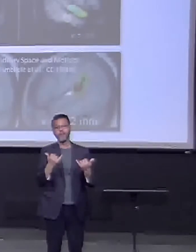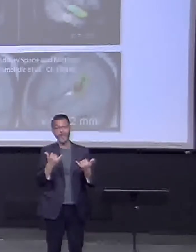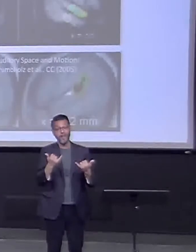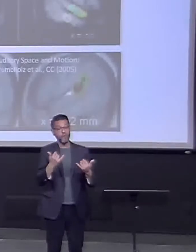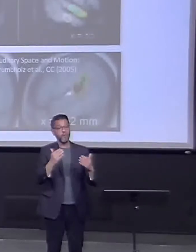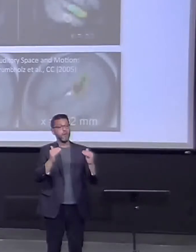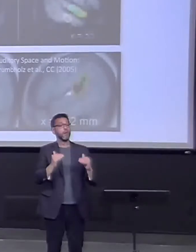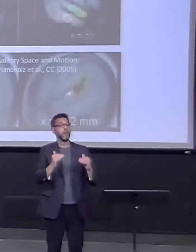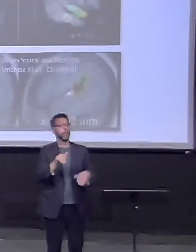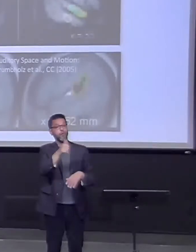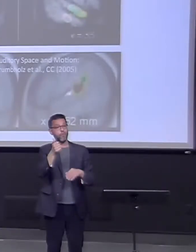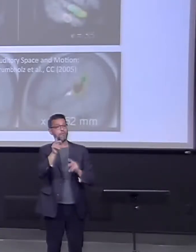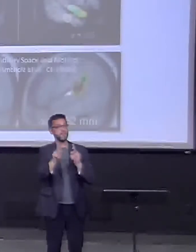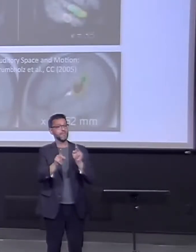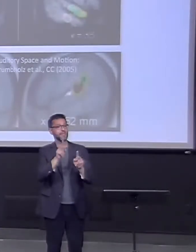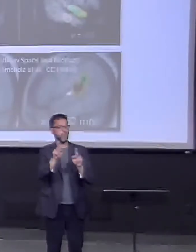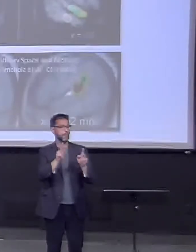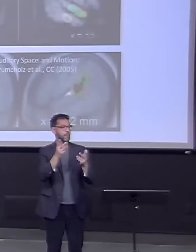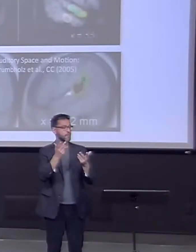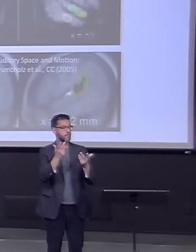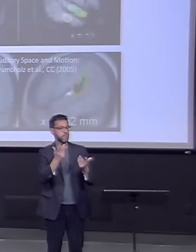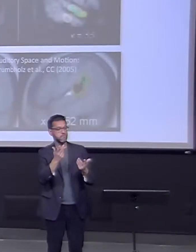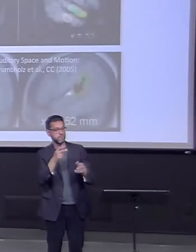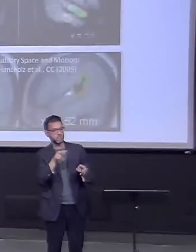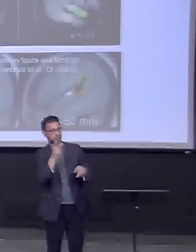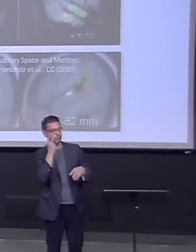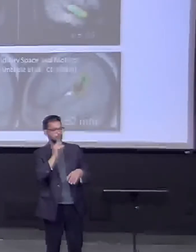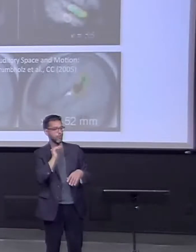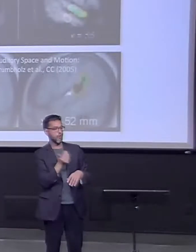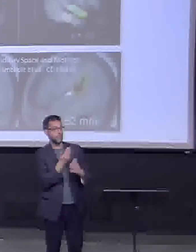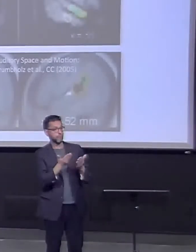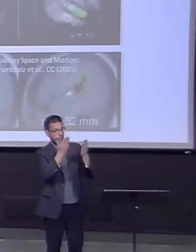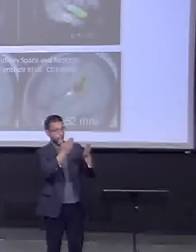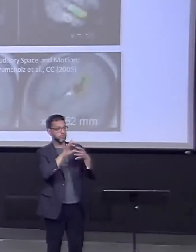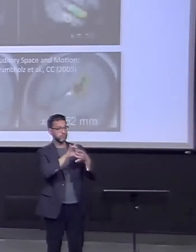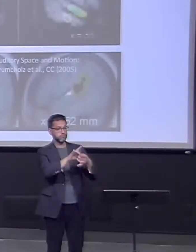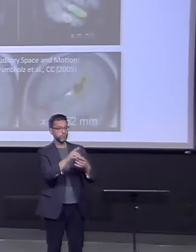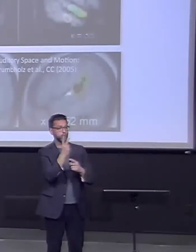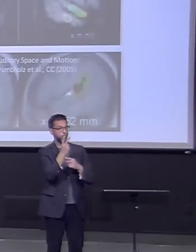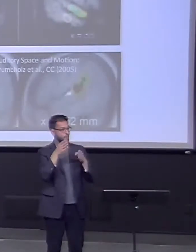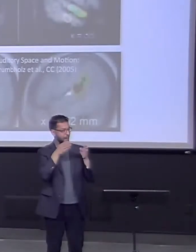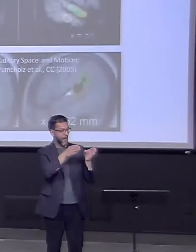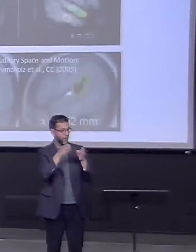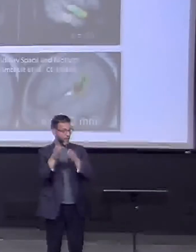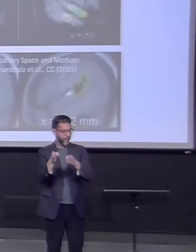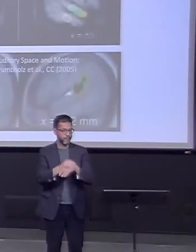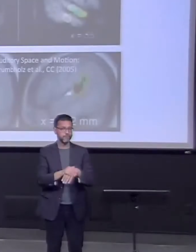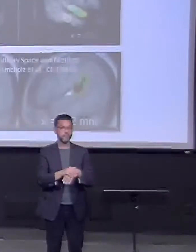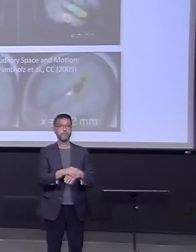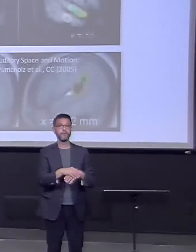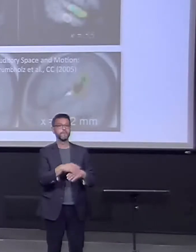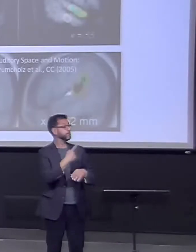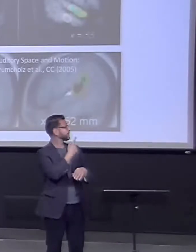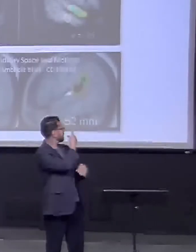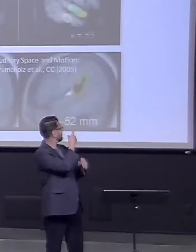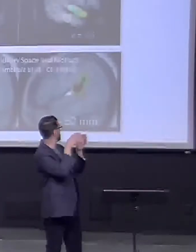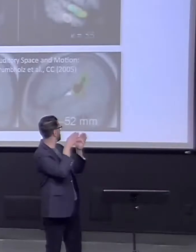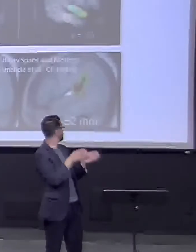on our proposal of dual pathways and of the different functions, and Robert Satori, for example, did extensive studies